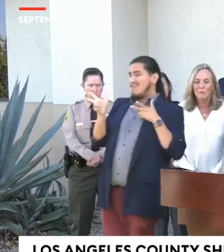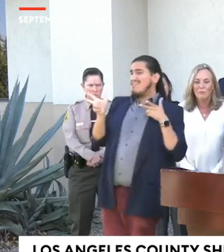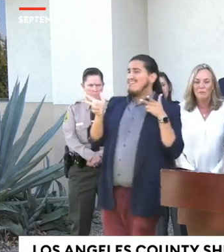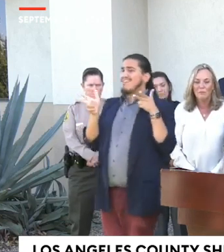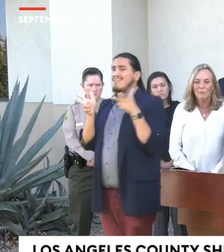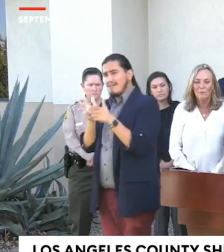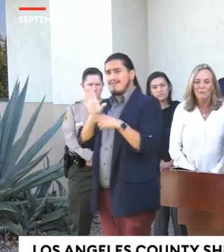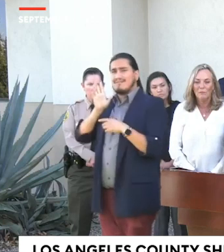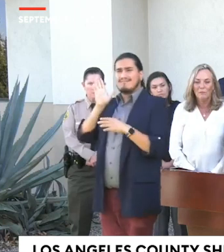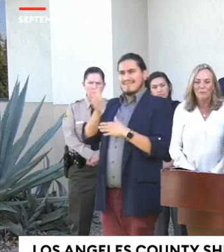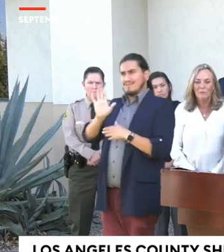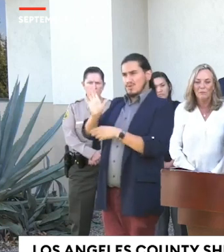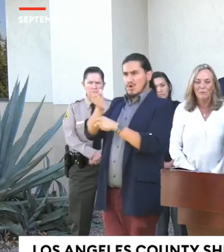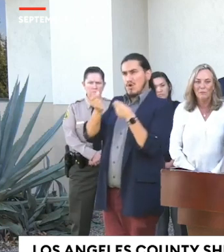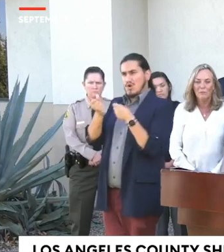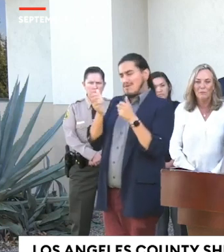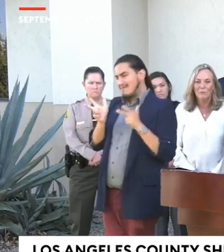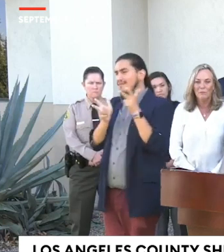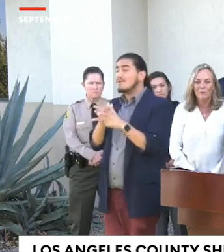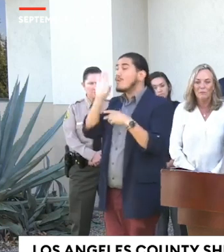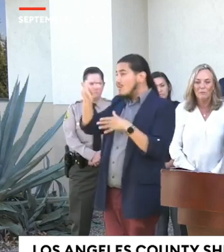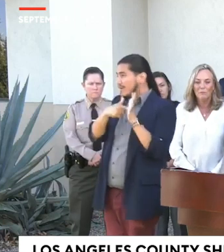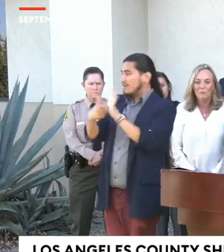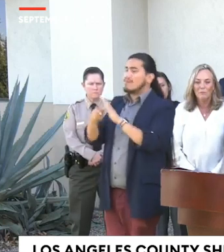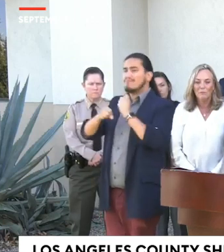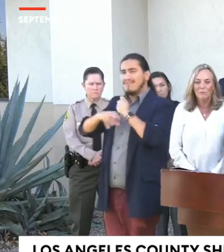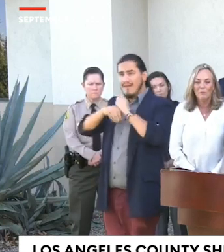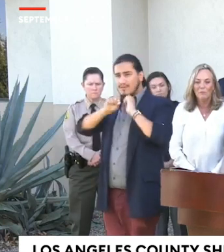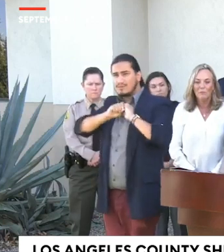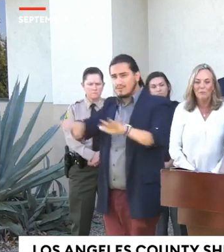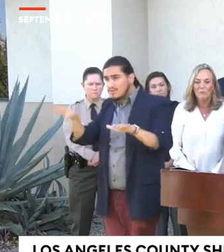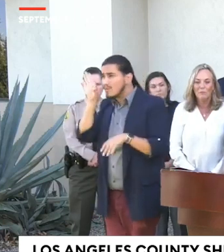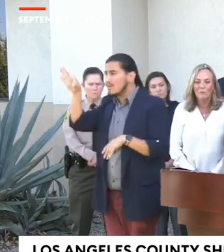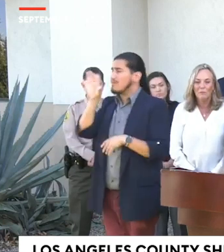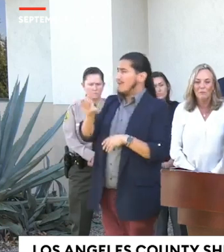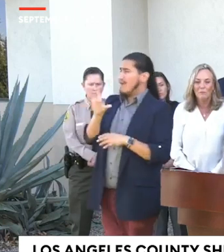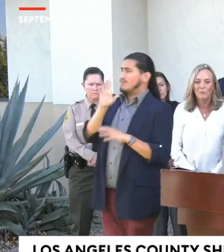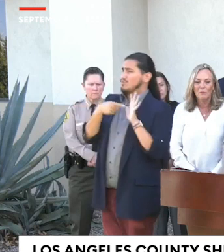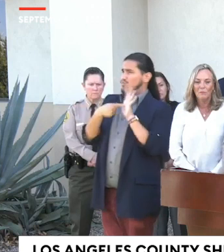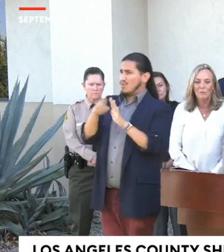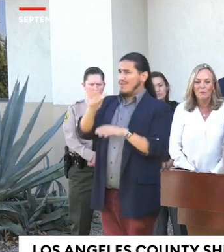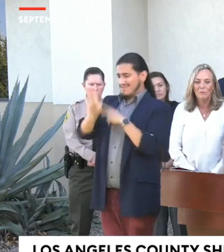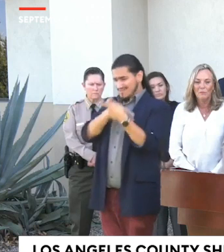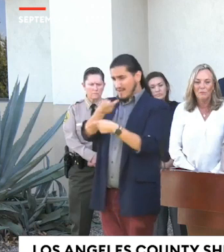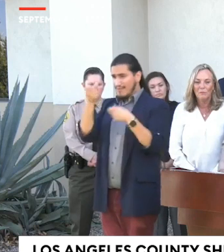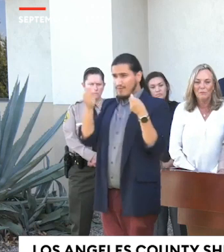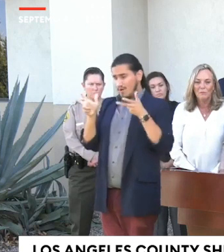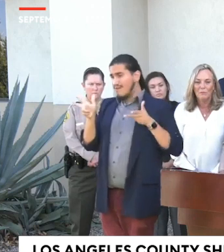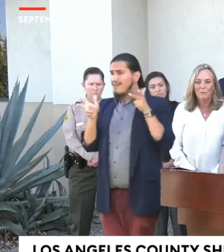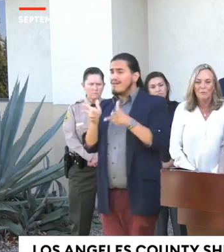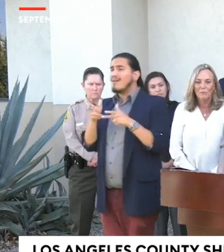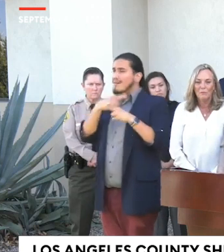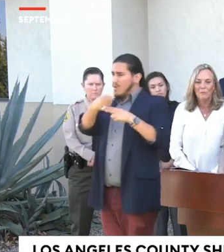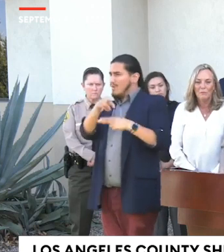patrol vehicle. We will be putting out flyers that show the vehicle, and I'm